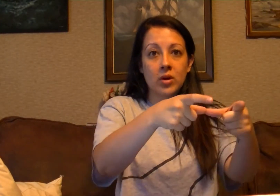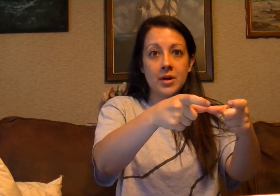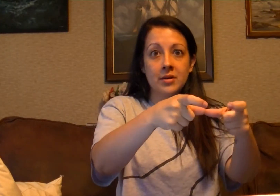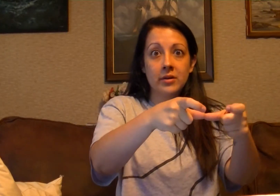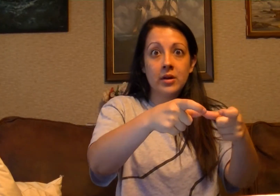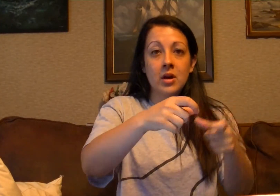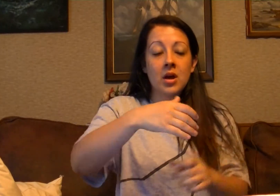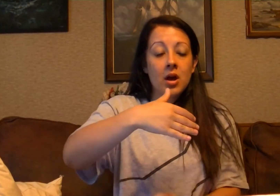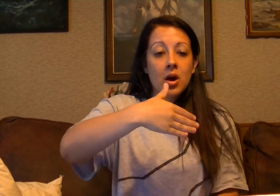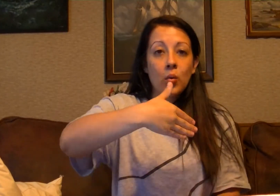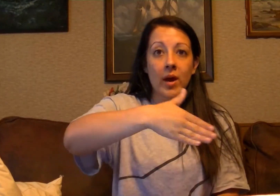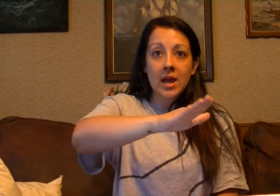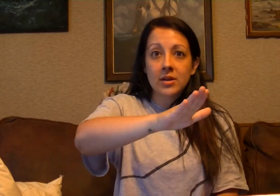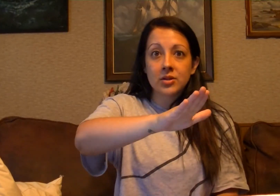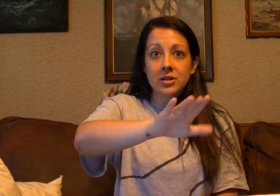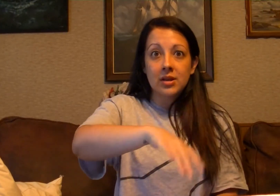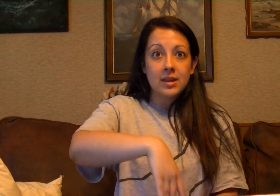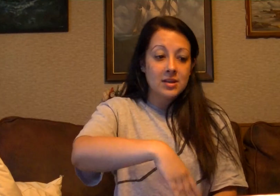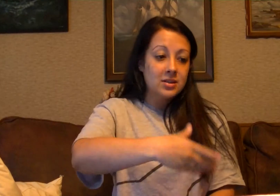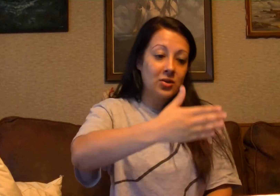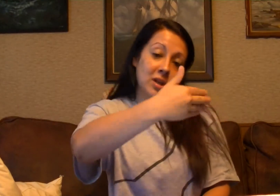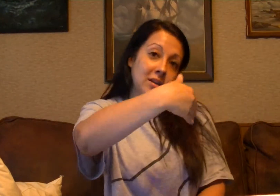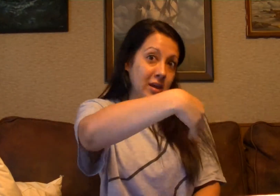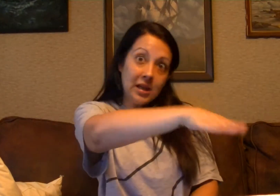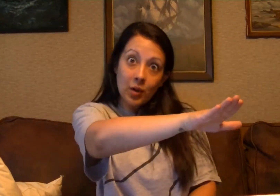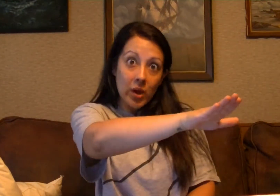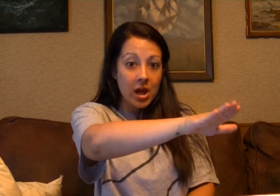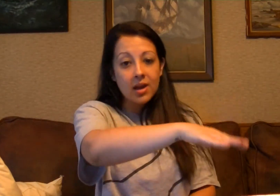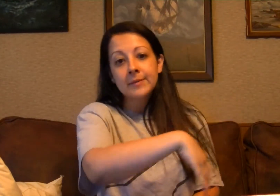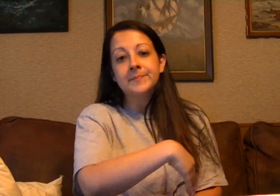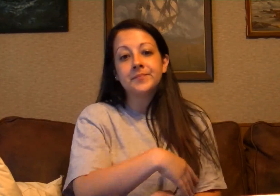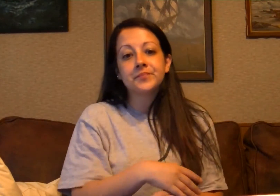run. Away is just like this, like you're saying, like, get away.